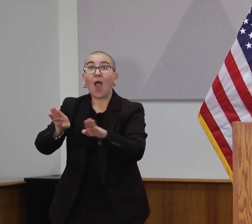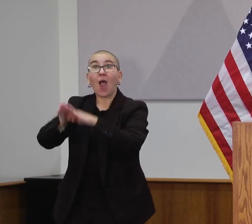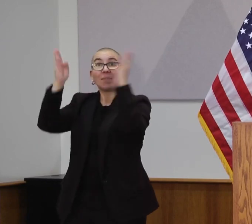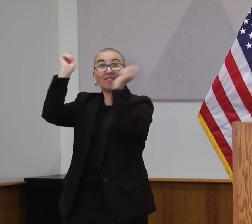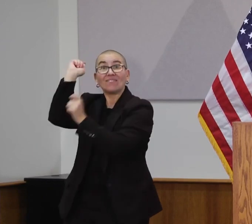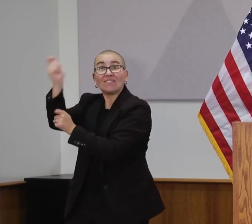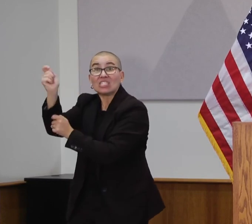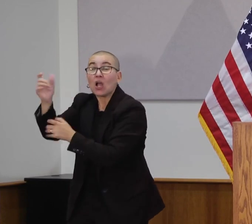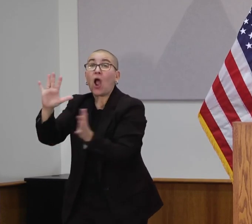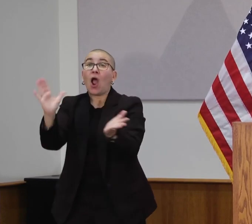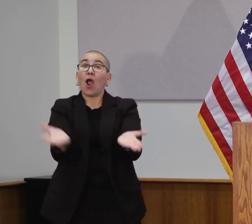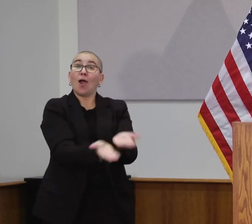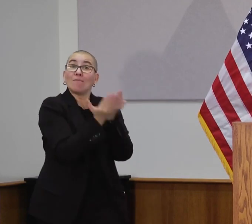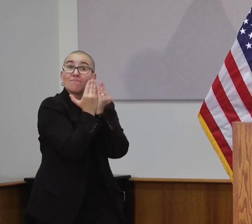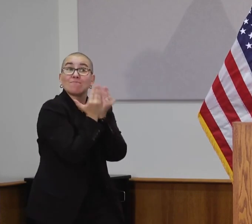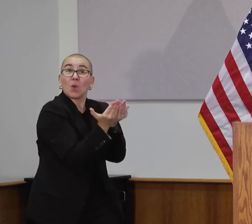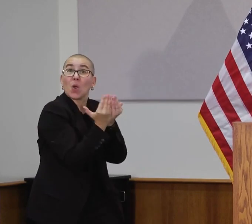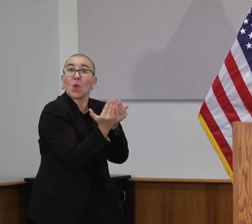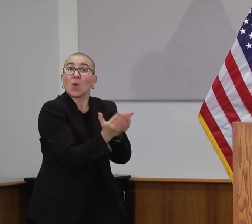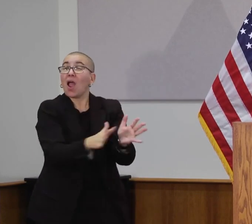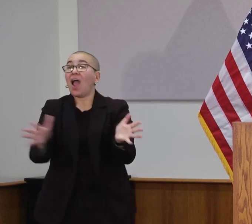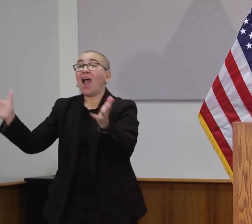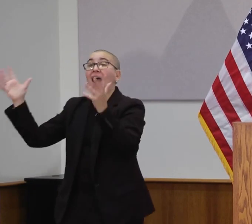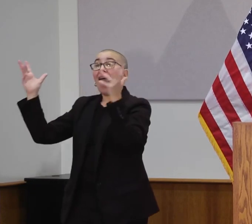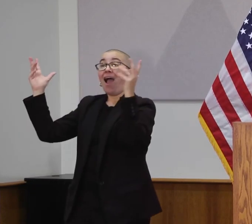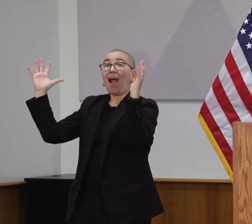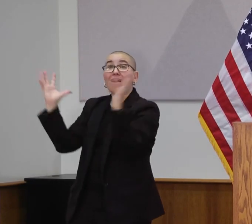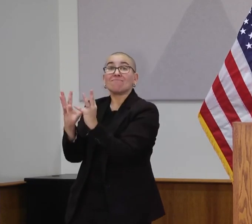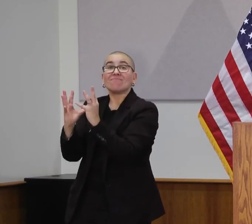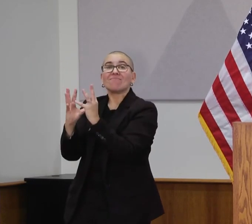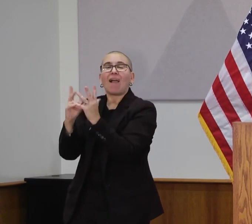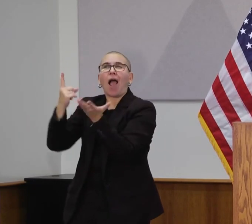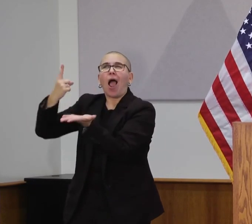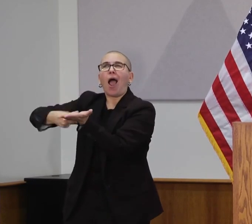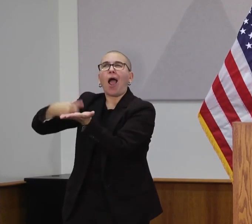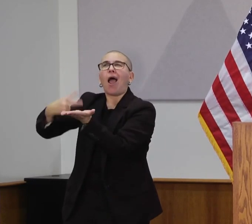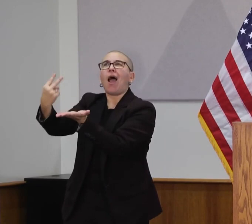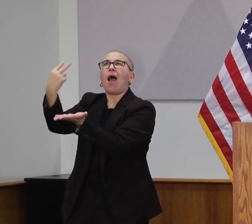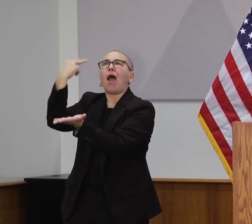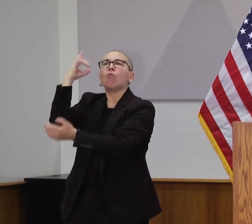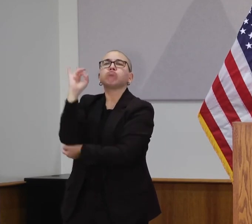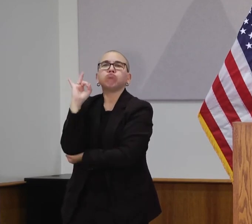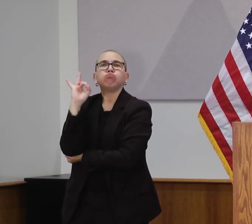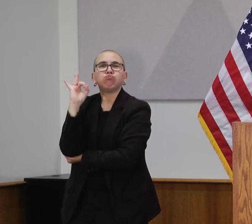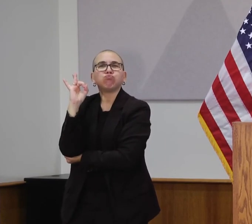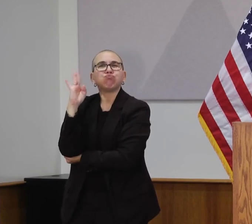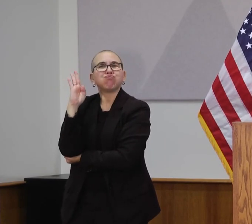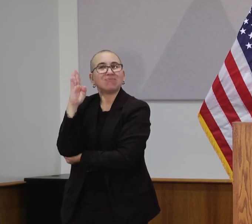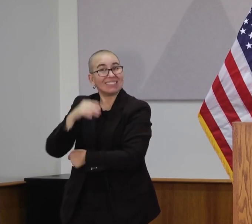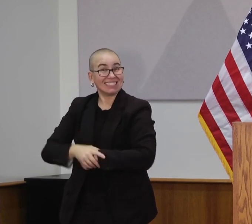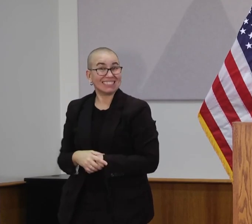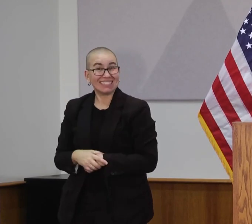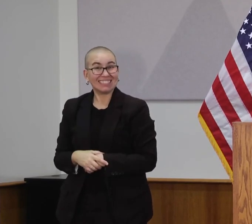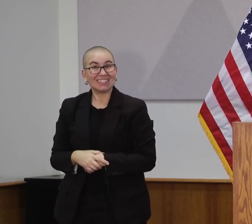gather together. All of those things are possible, and we can bring as many of our neighbors